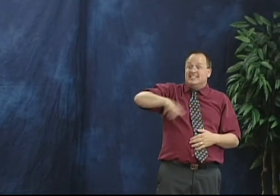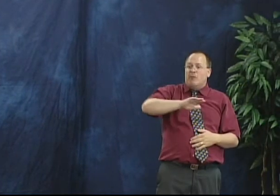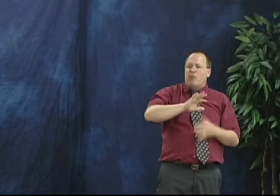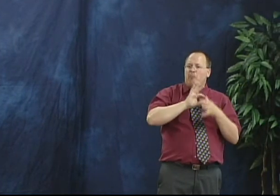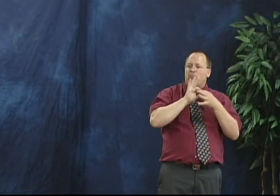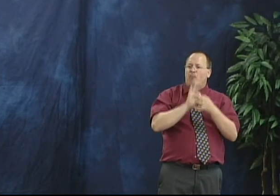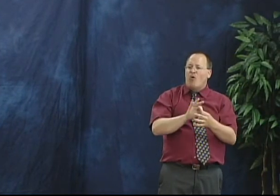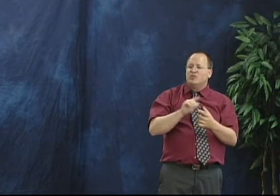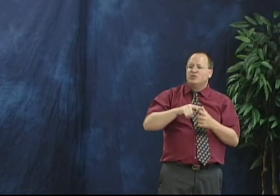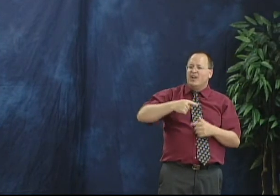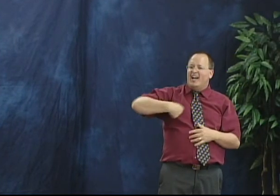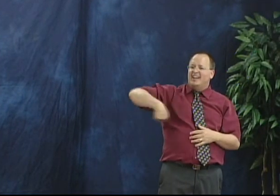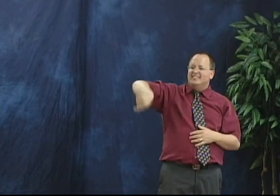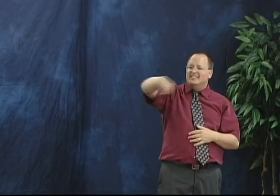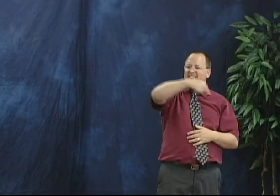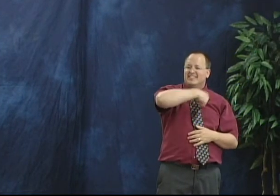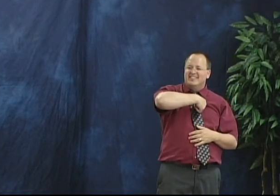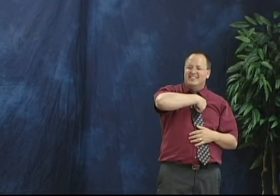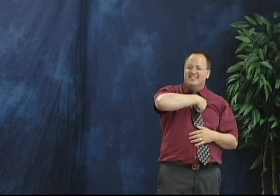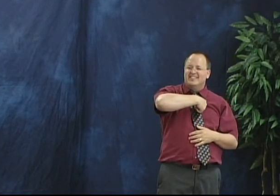The kingdom belongs to us."